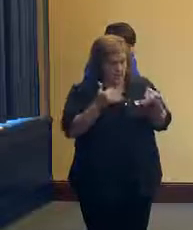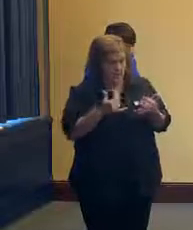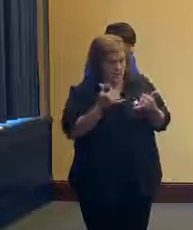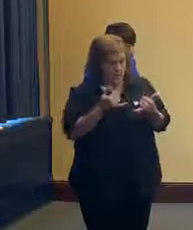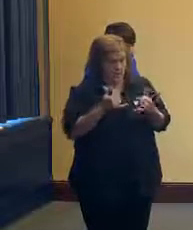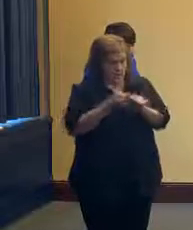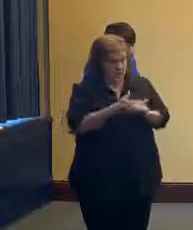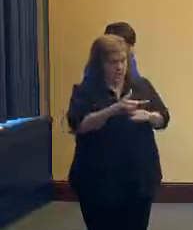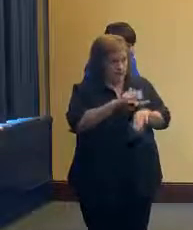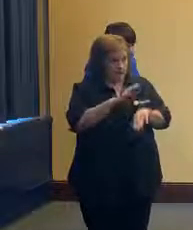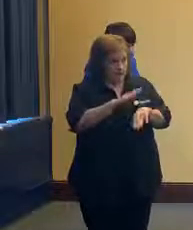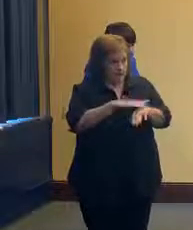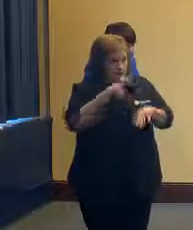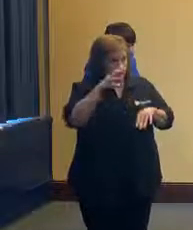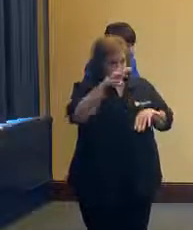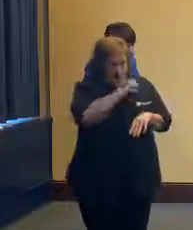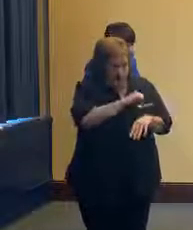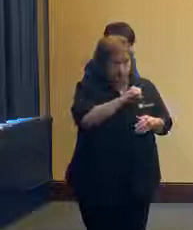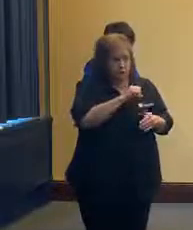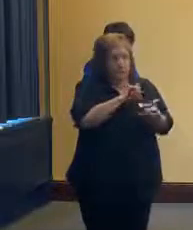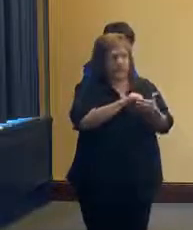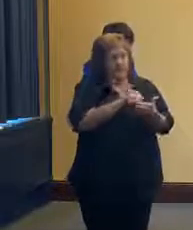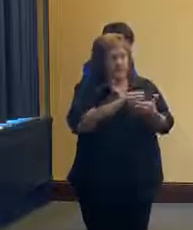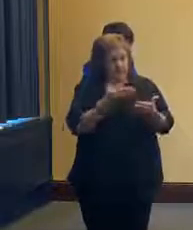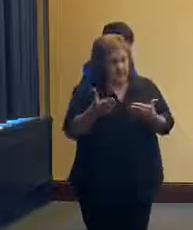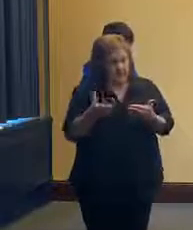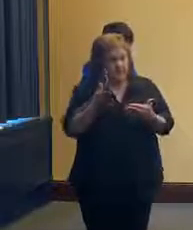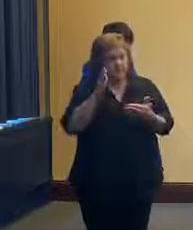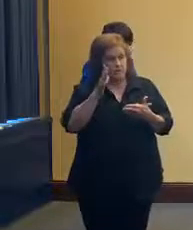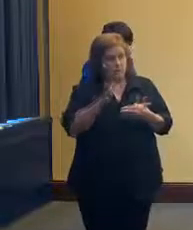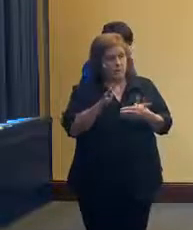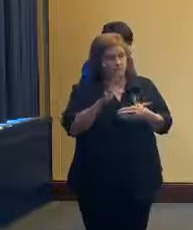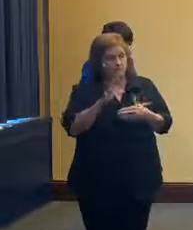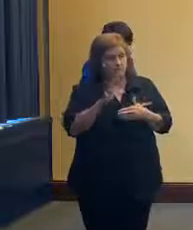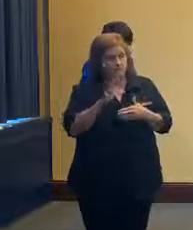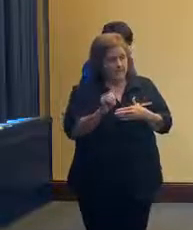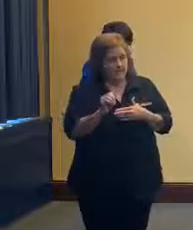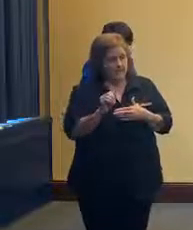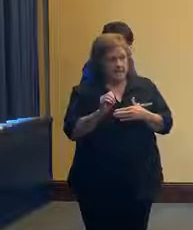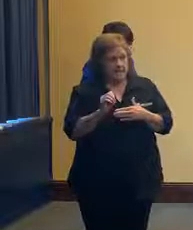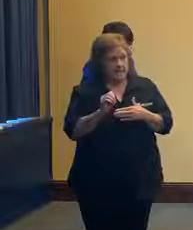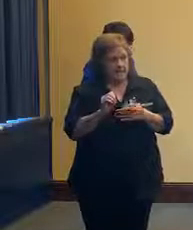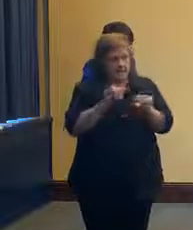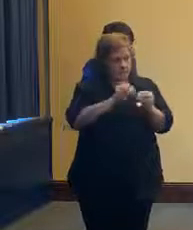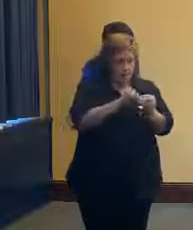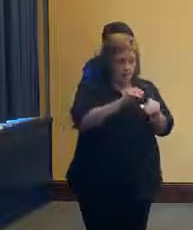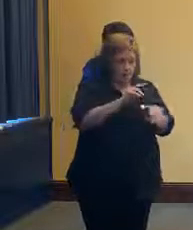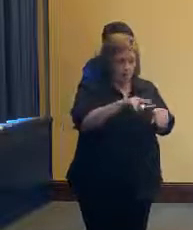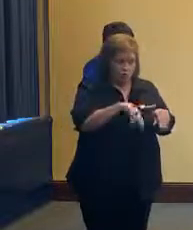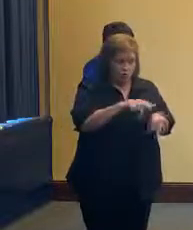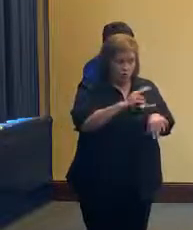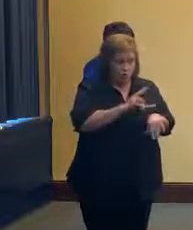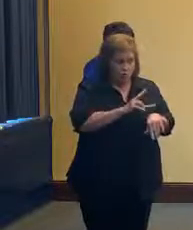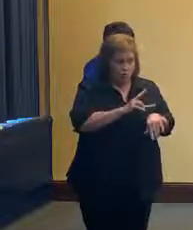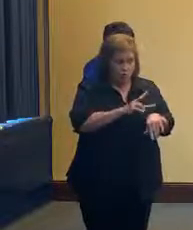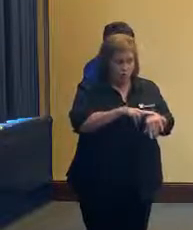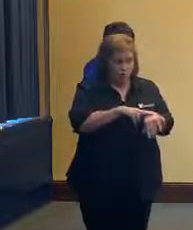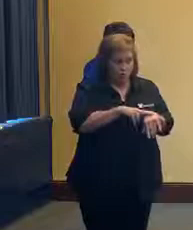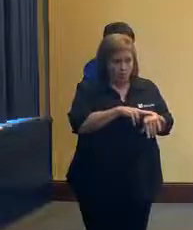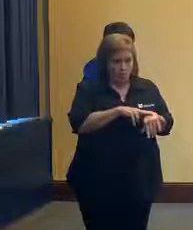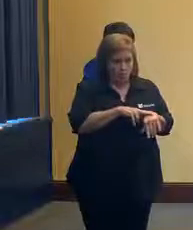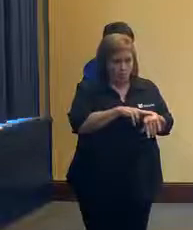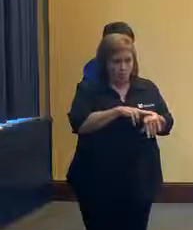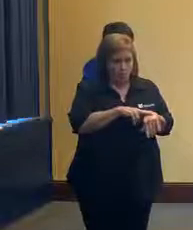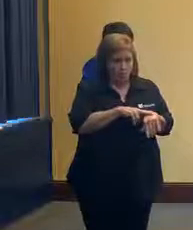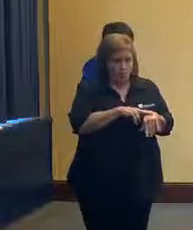on assumptions that things will be more or less normal, or will be into phase